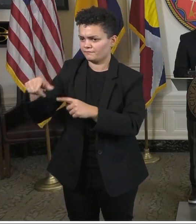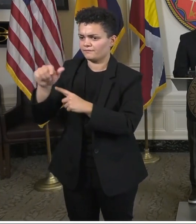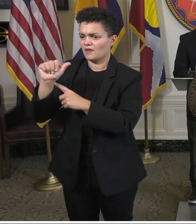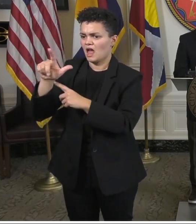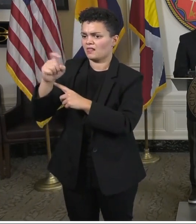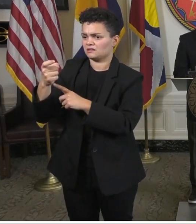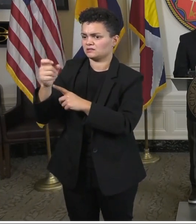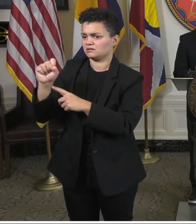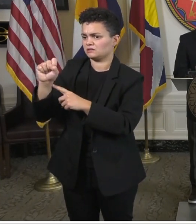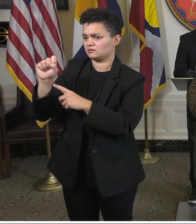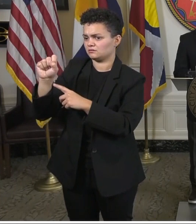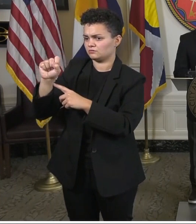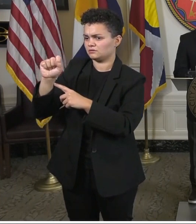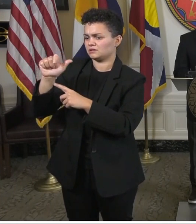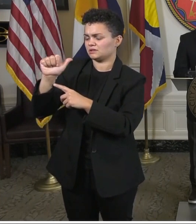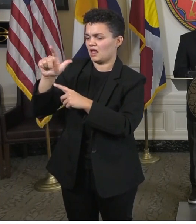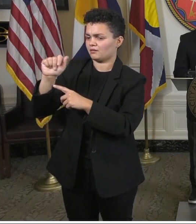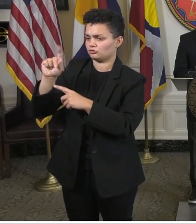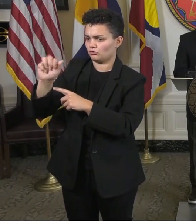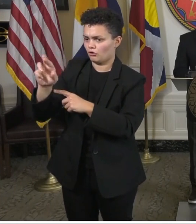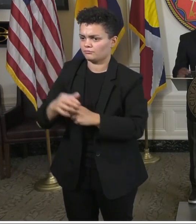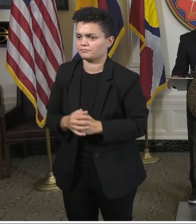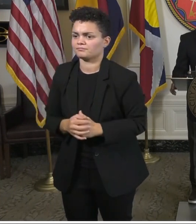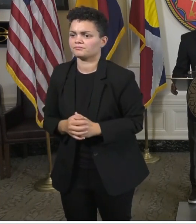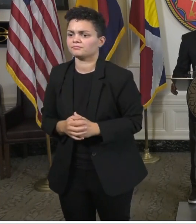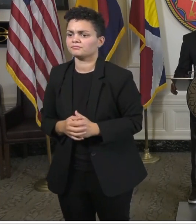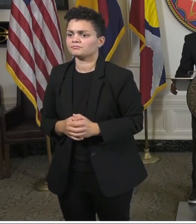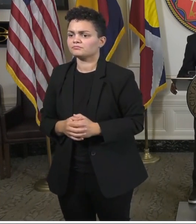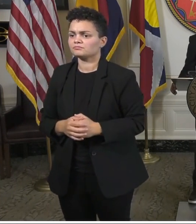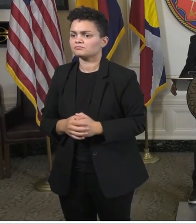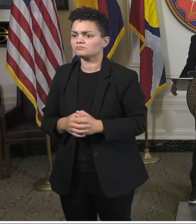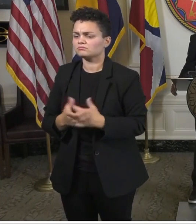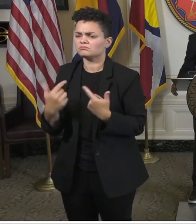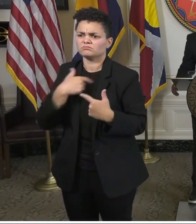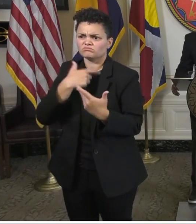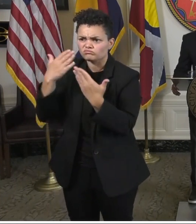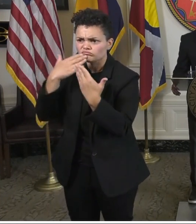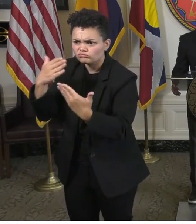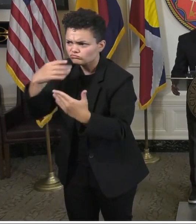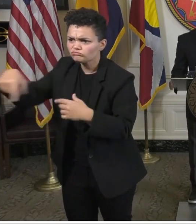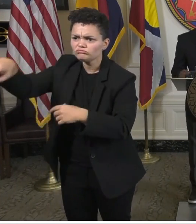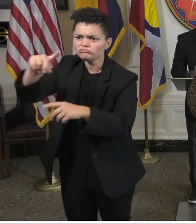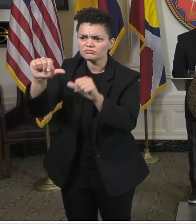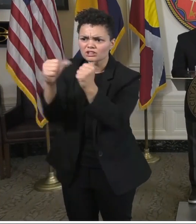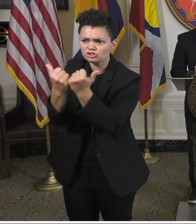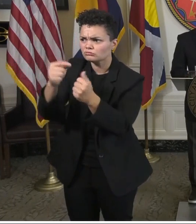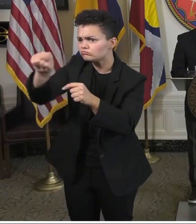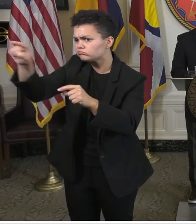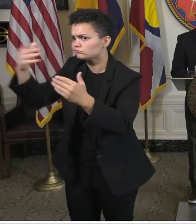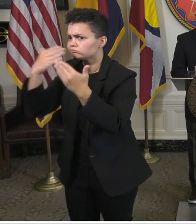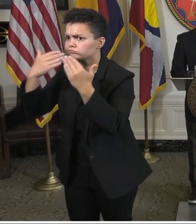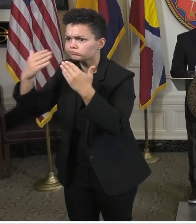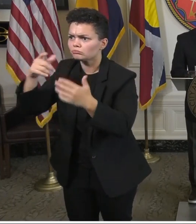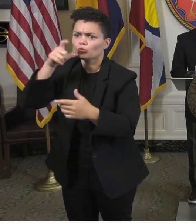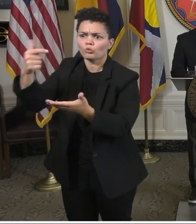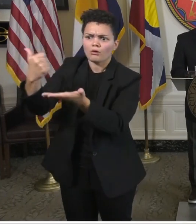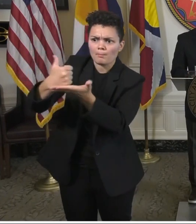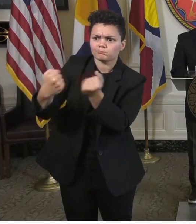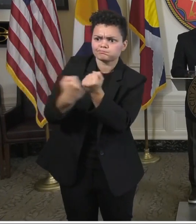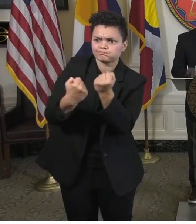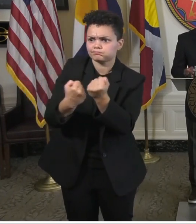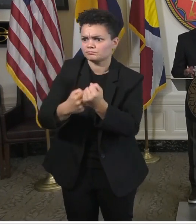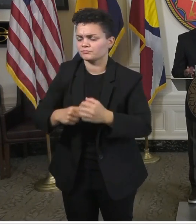Denver, Denver Housing Authority, and Denver Health and Hospital Authority in helping us to develop our strategies. City Council was briefed last